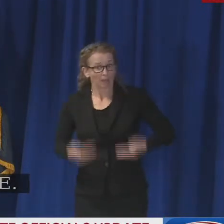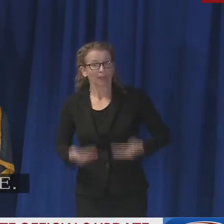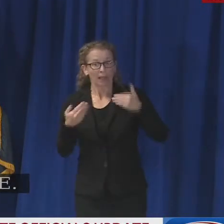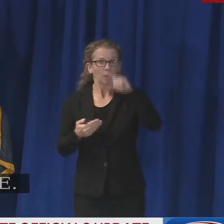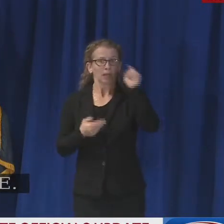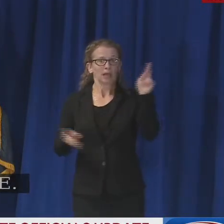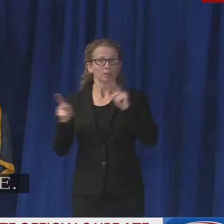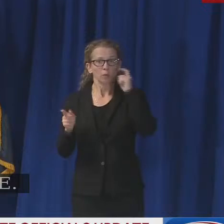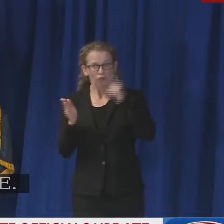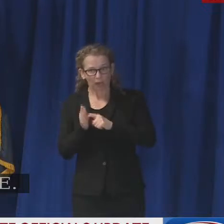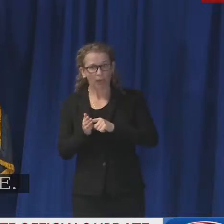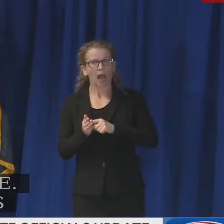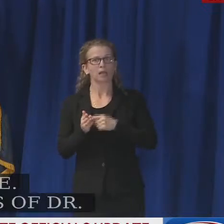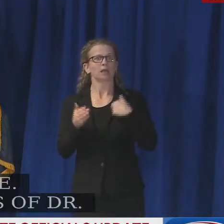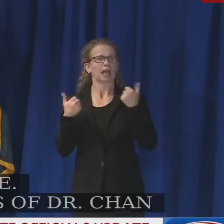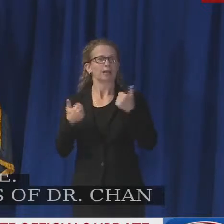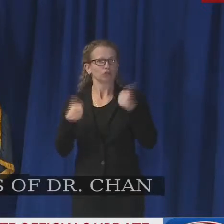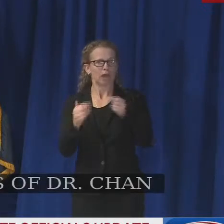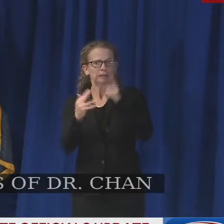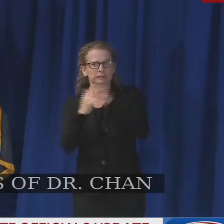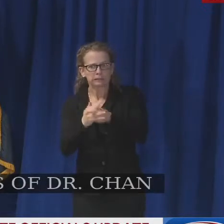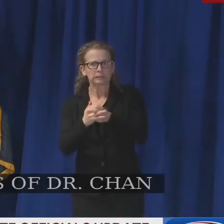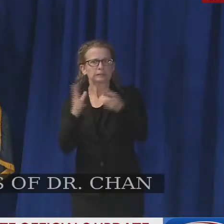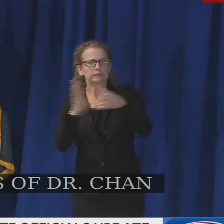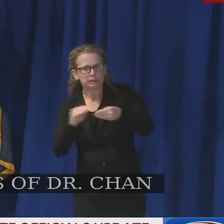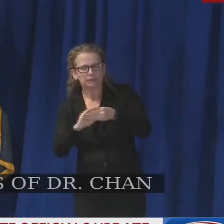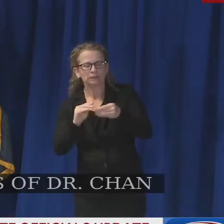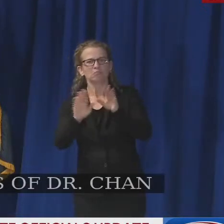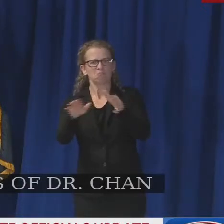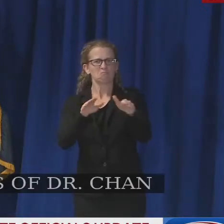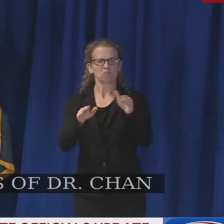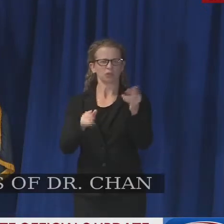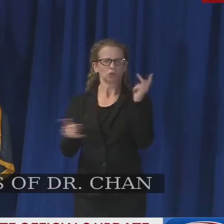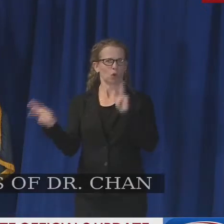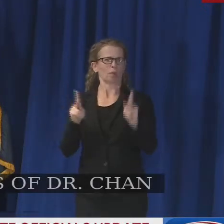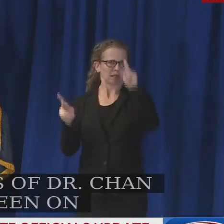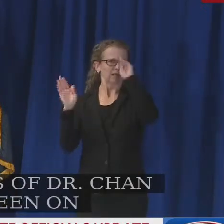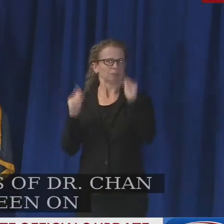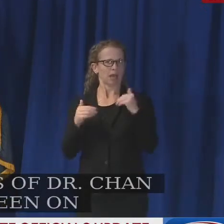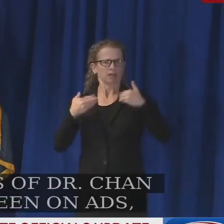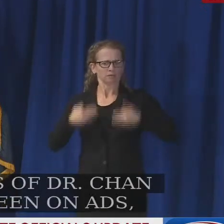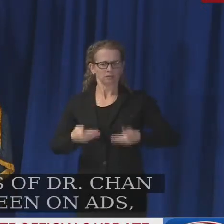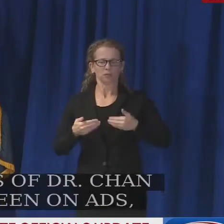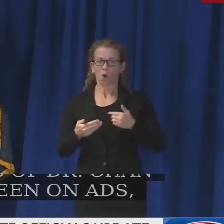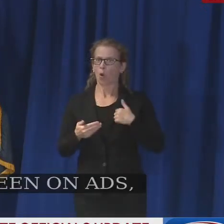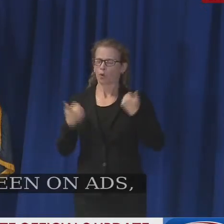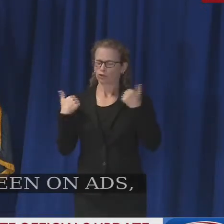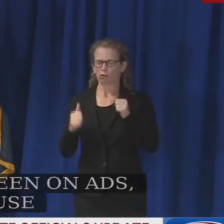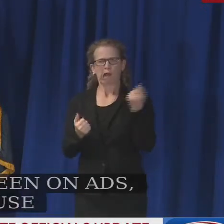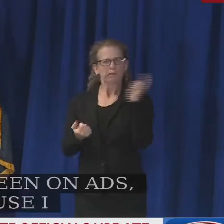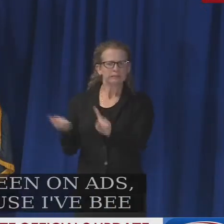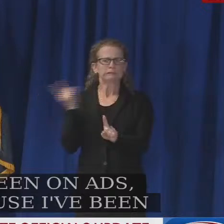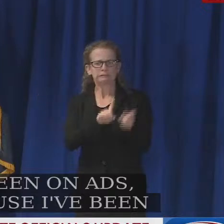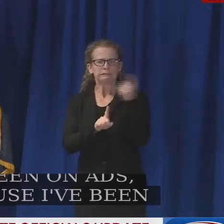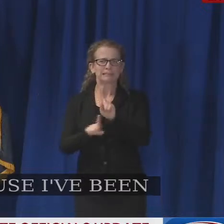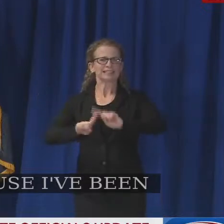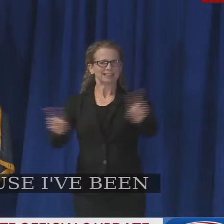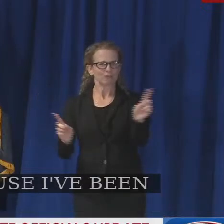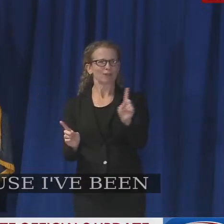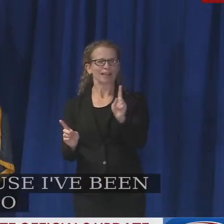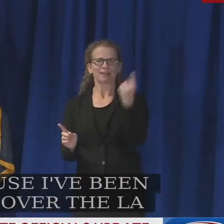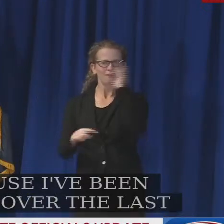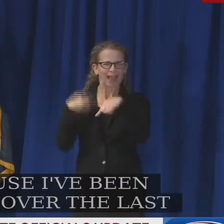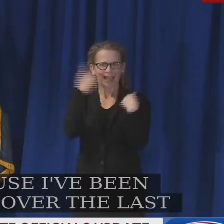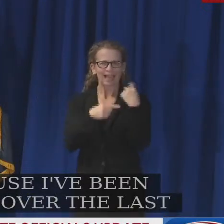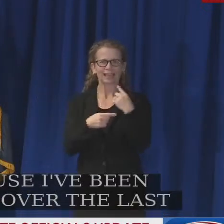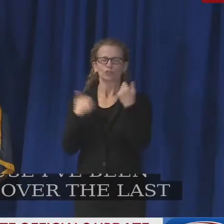voice in... of COVID, if you will, over the last 18 months. And so we just try to put everybody out there, right? Because everybody might have a different idea of who they're